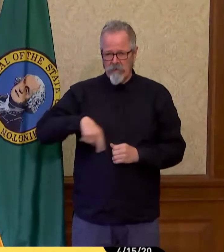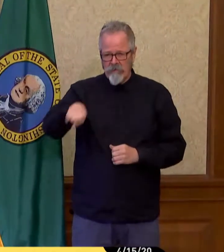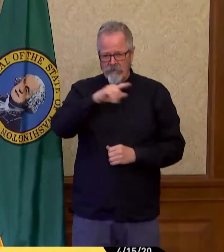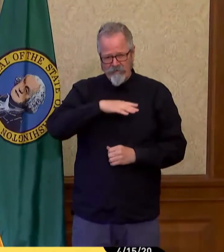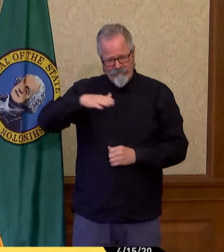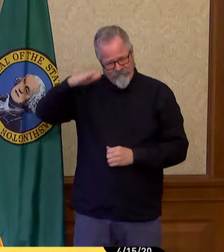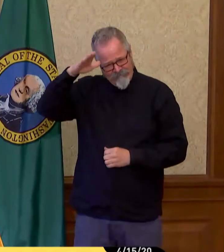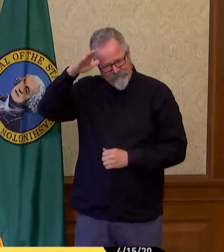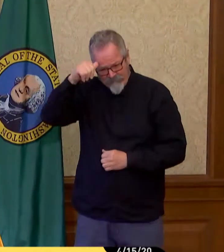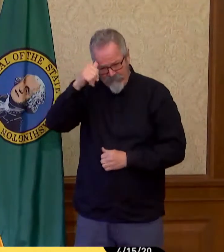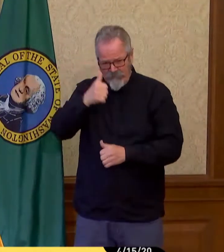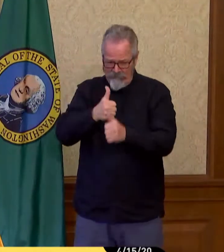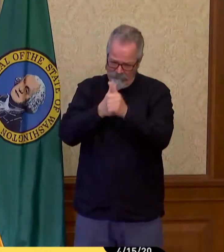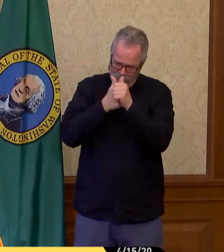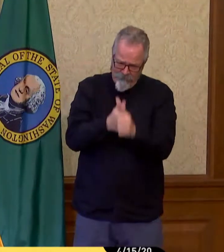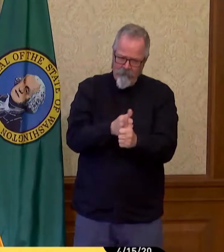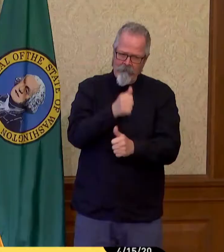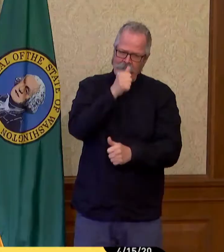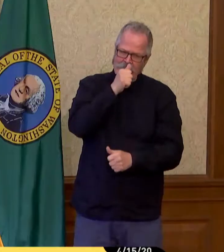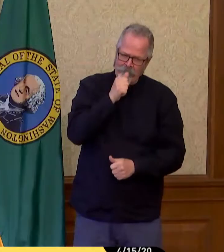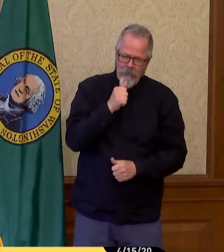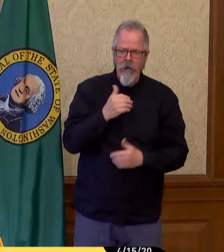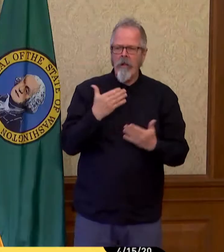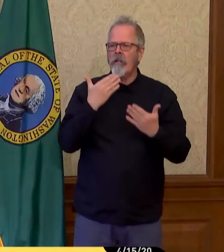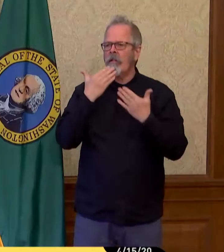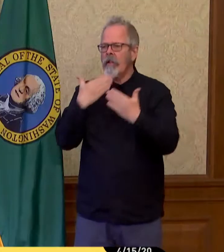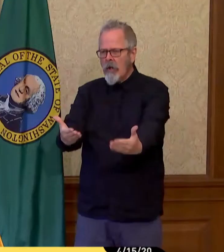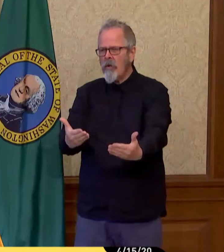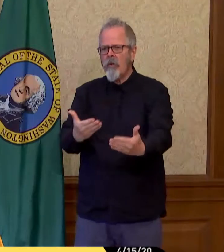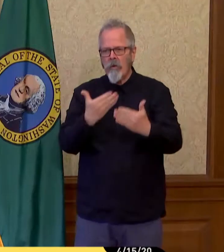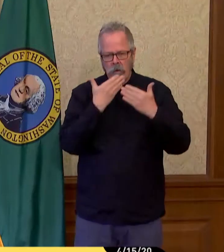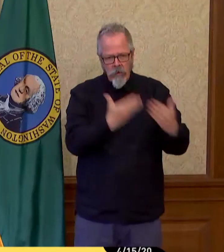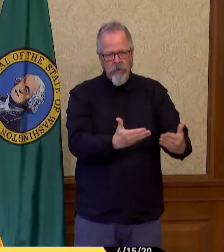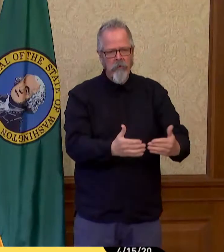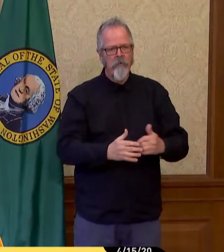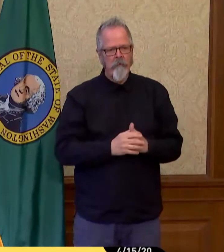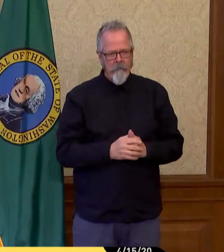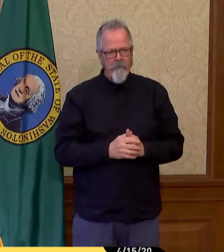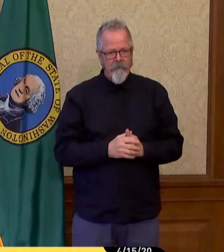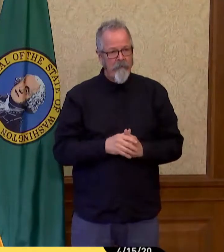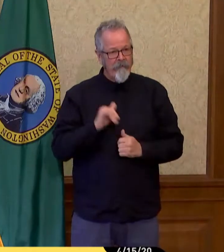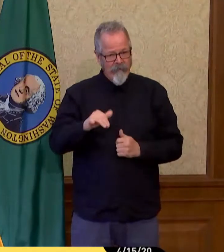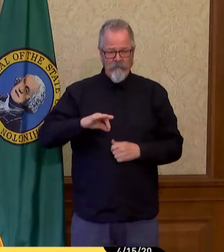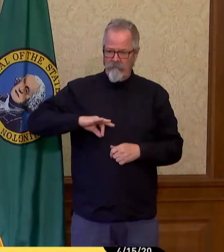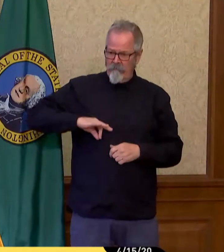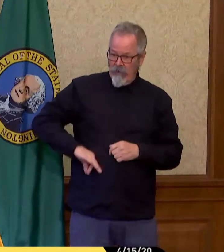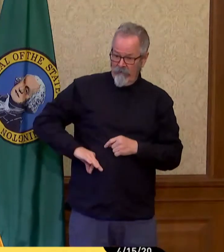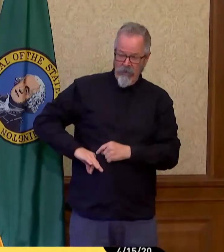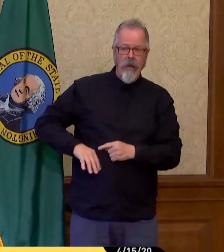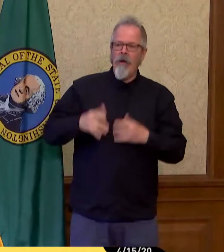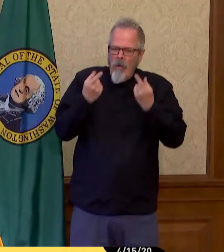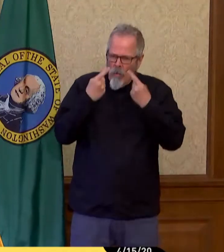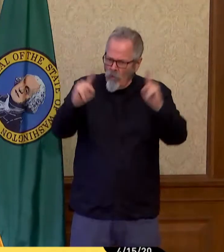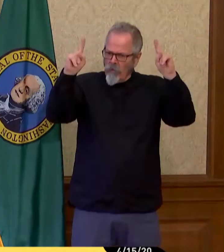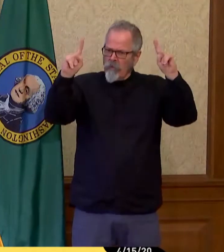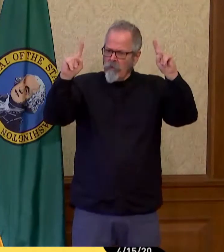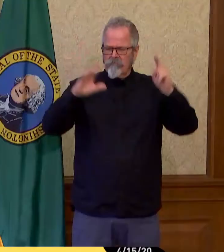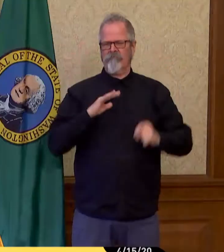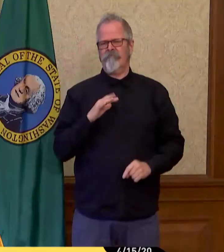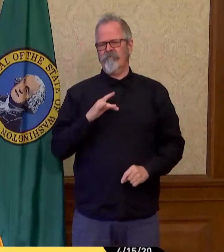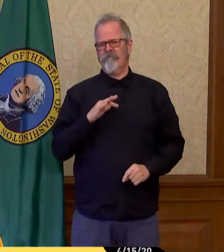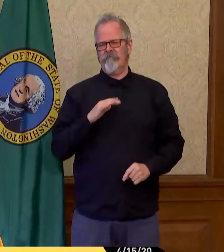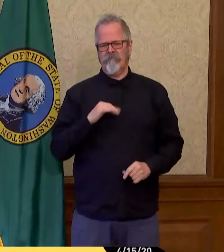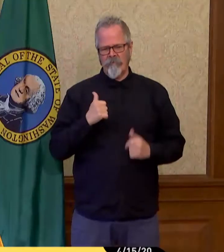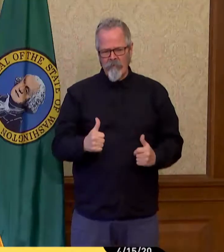by Washingtonians, and it is having a beneficial impact in our state. And we do want to, as soon